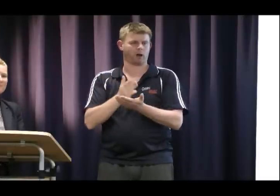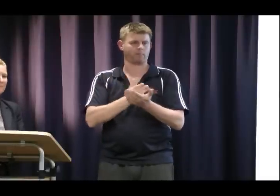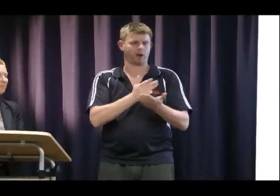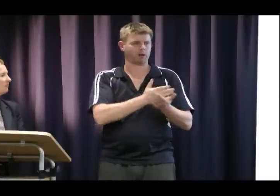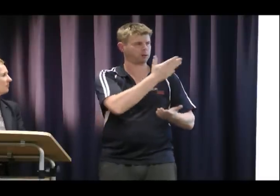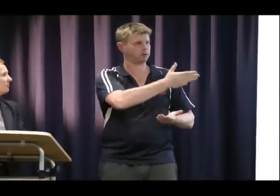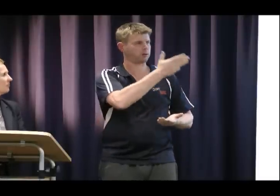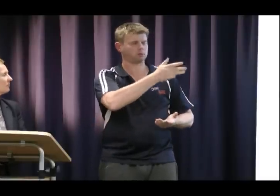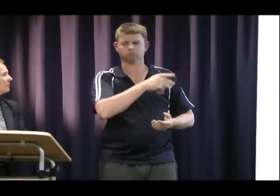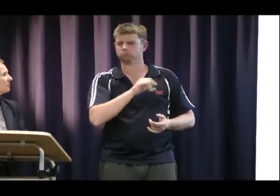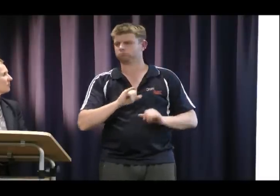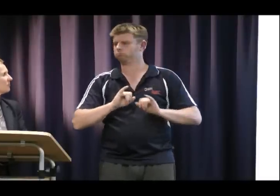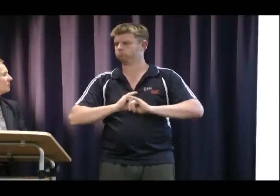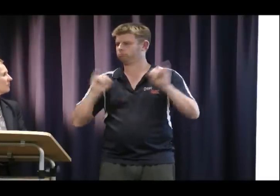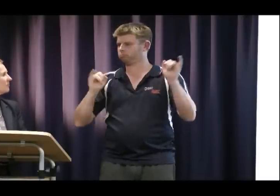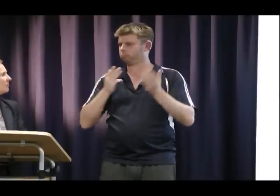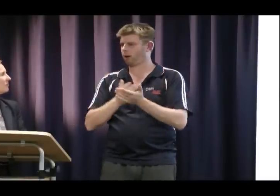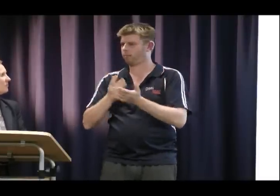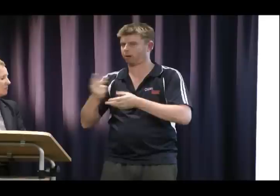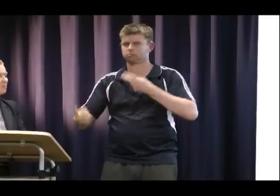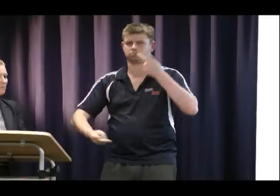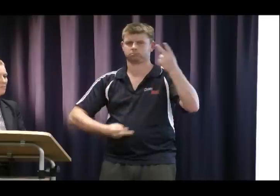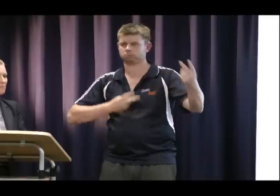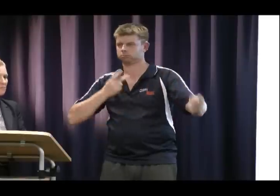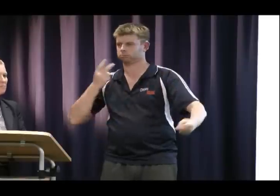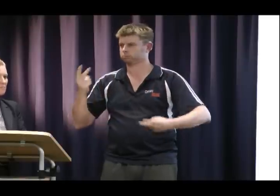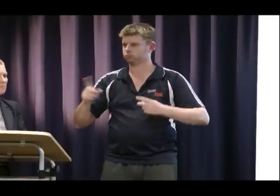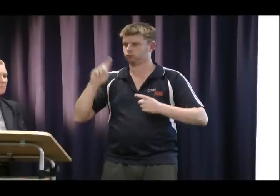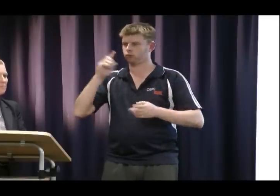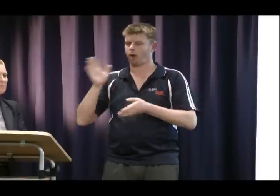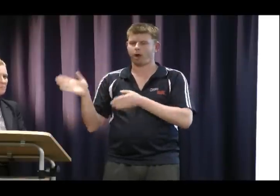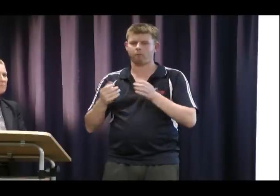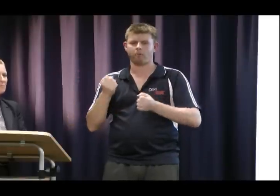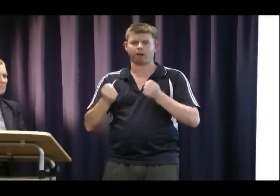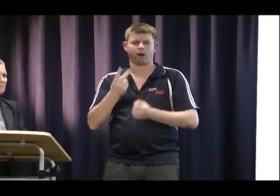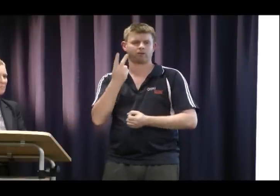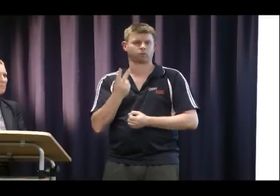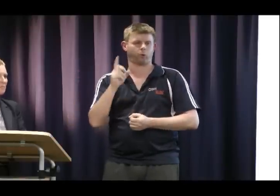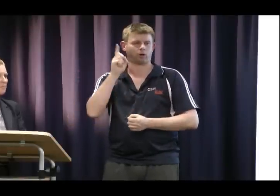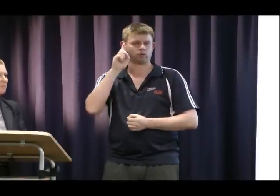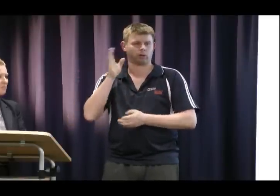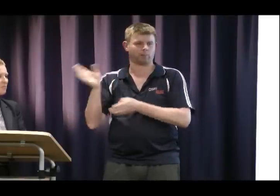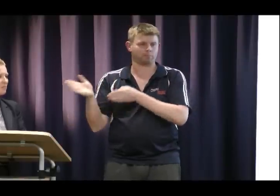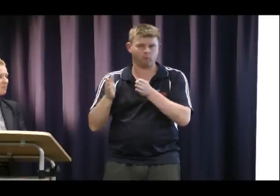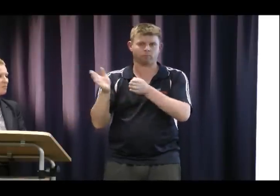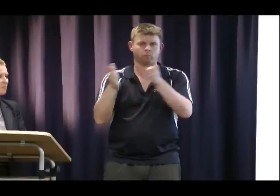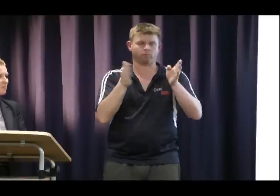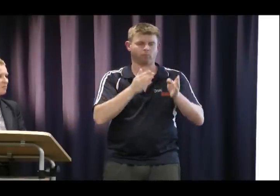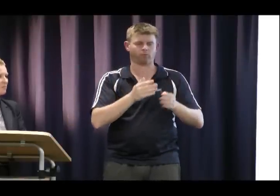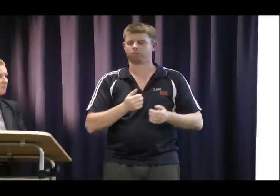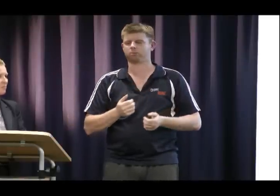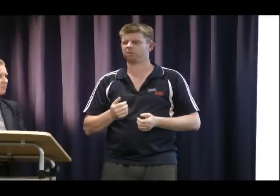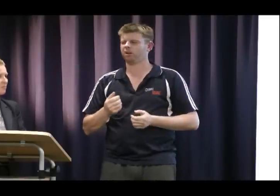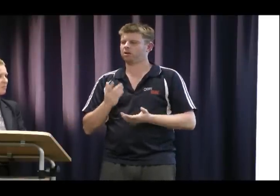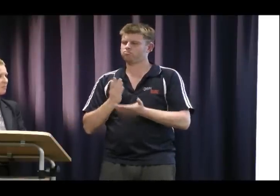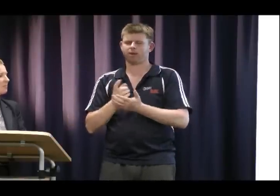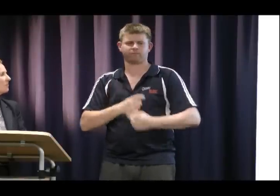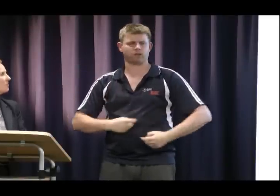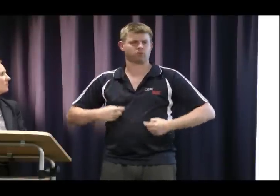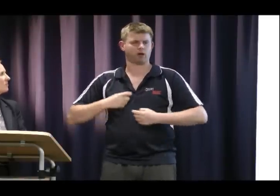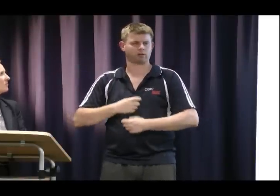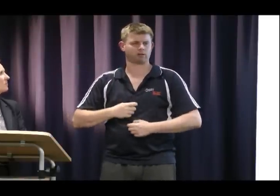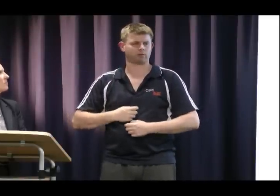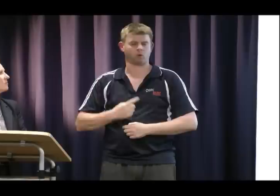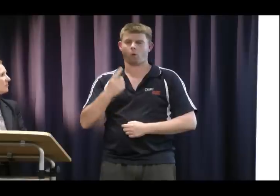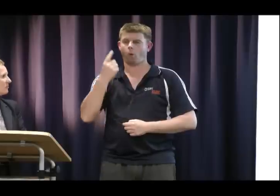one of the problems is of course car parking. It's terrible. You have to look and search and drive around. I've moved my car twice today